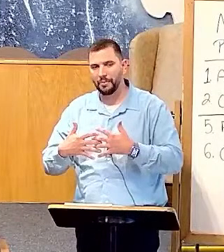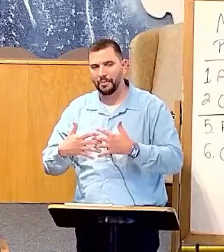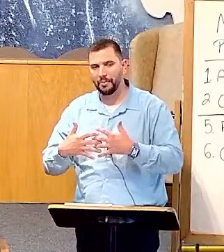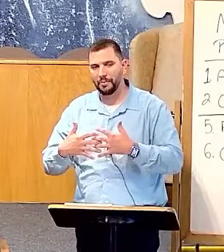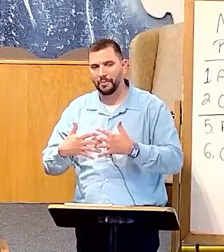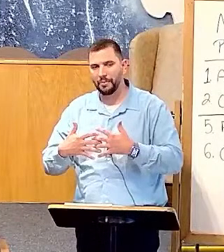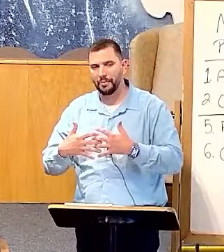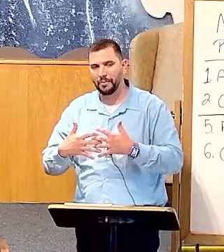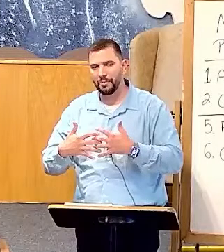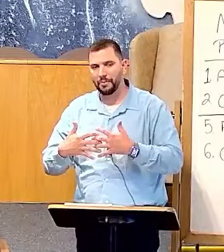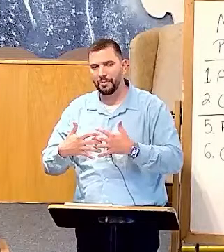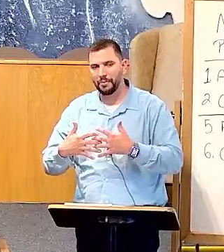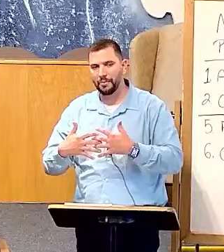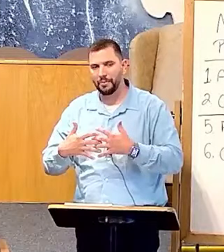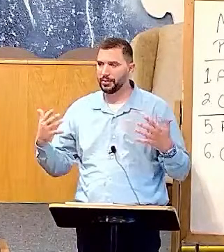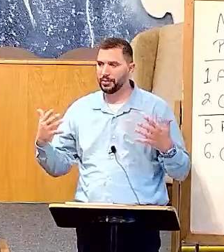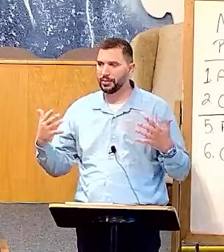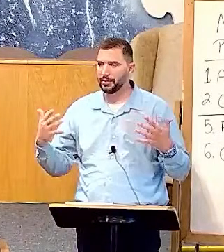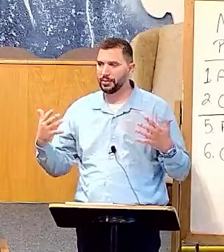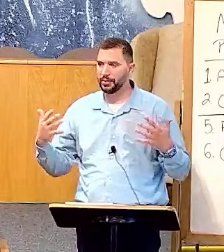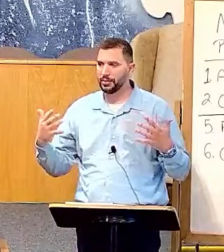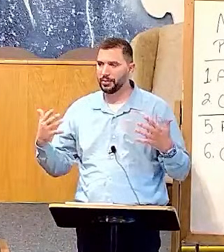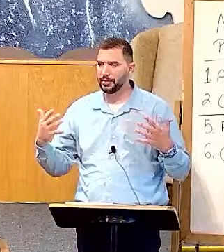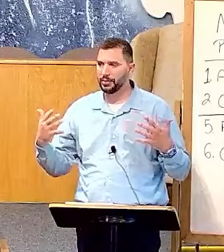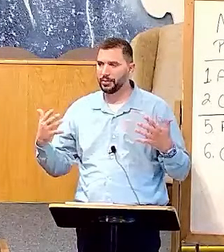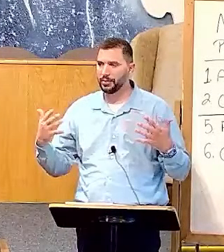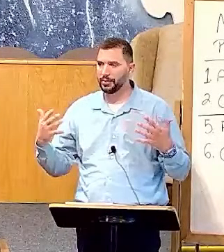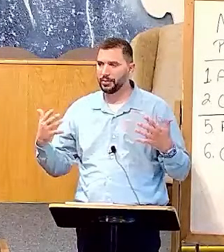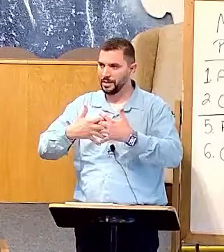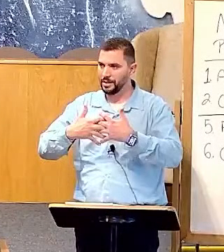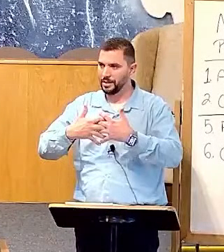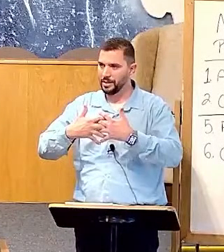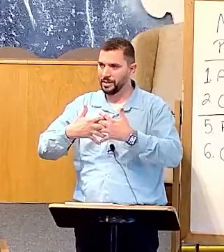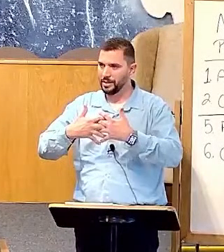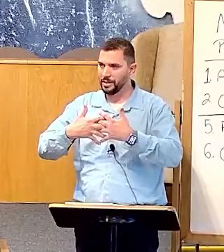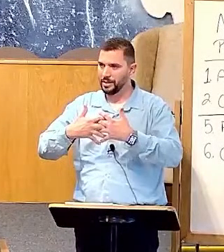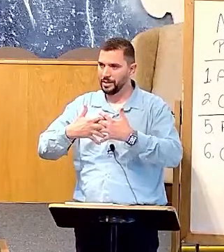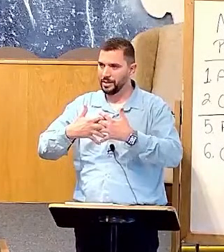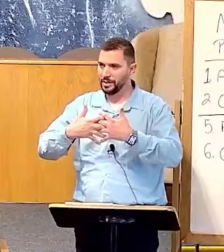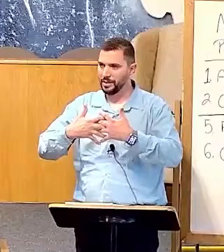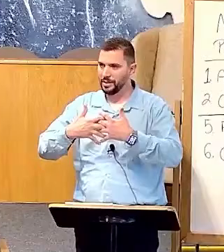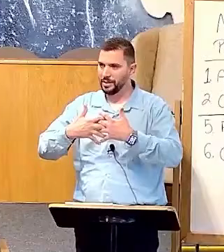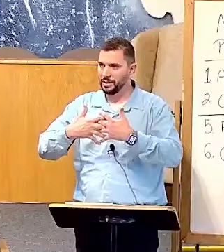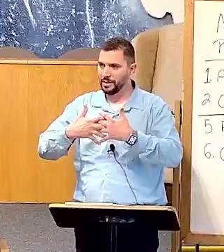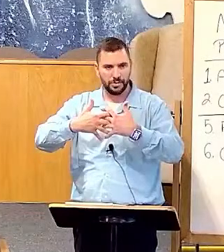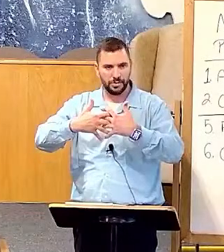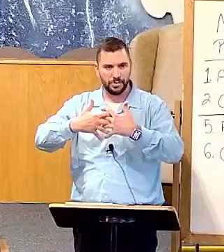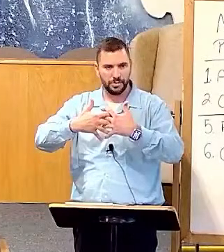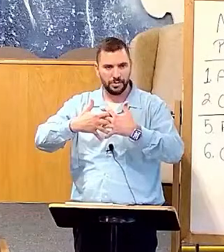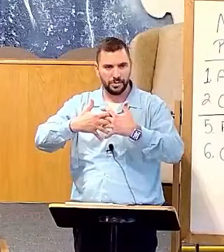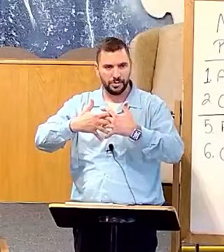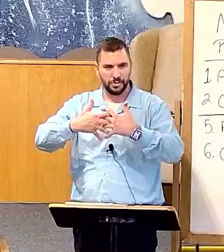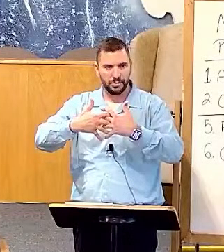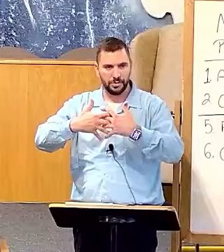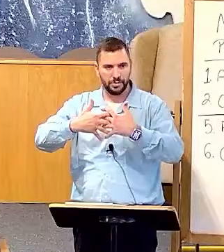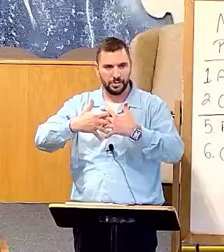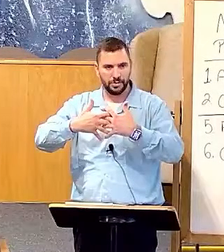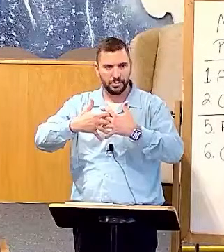because what you're doing is, the idea is you're mixing white and black. To get gray, you mix the two. And so,